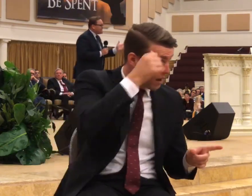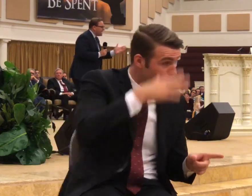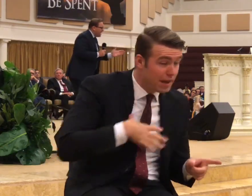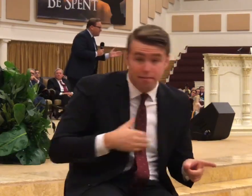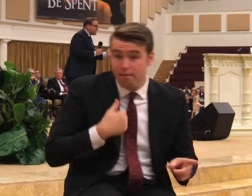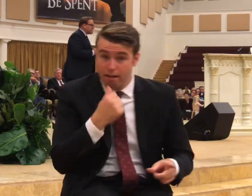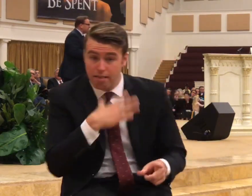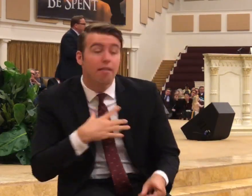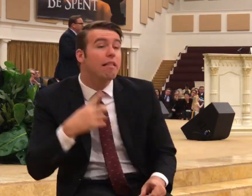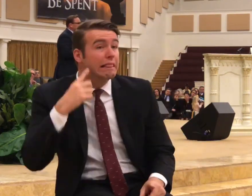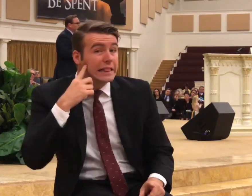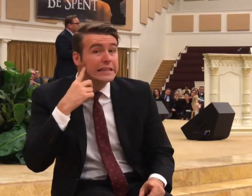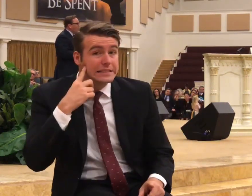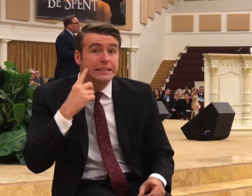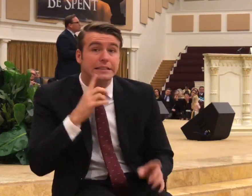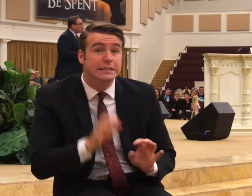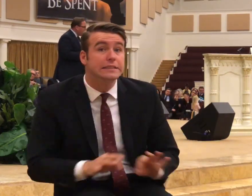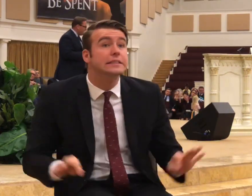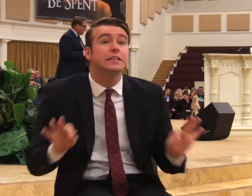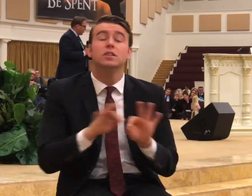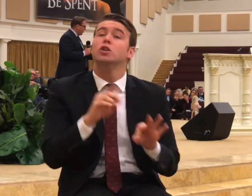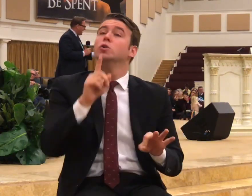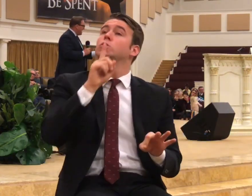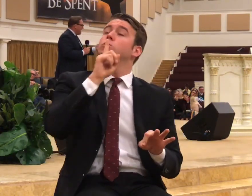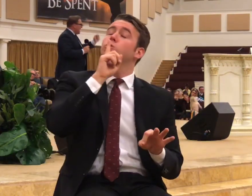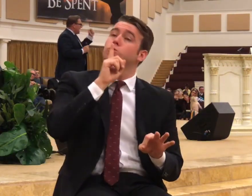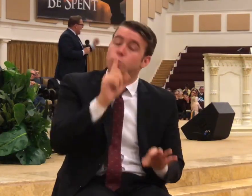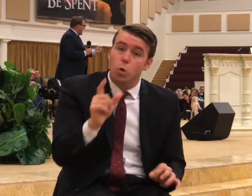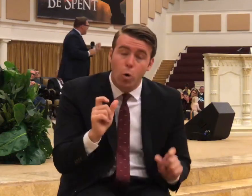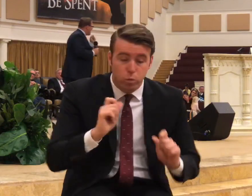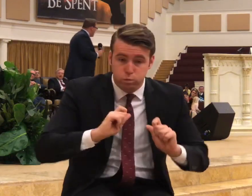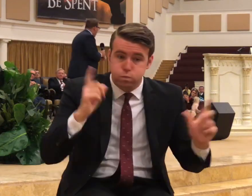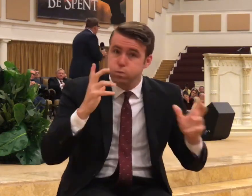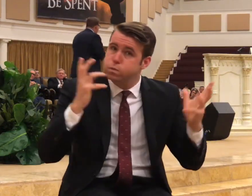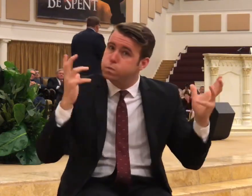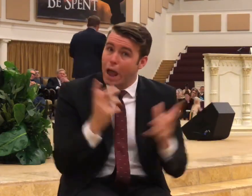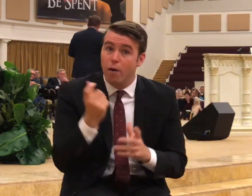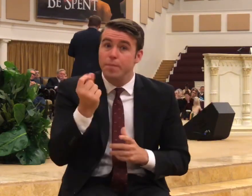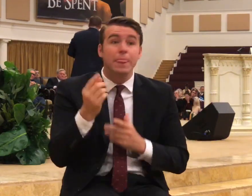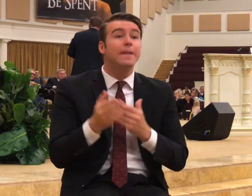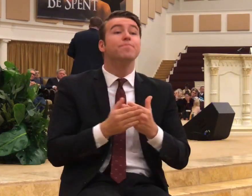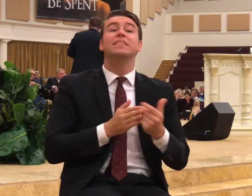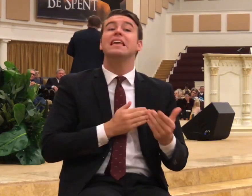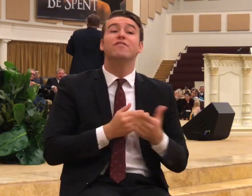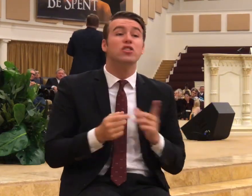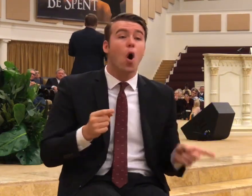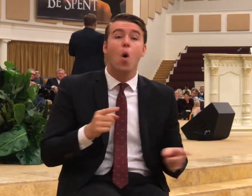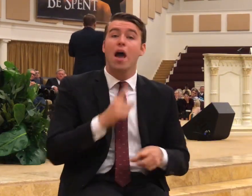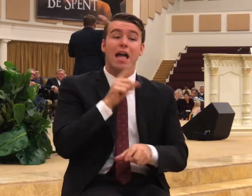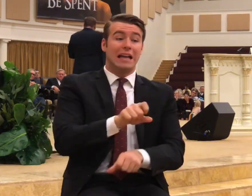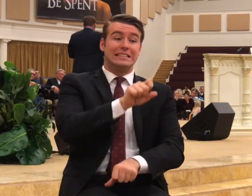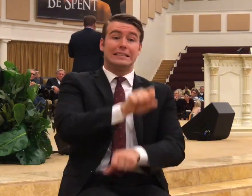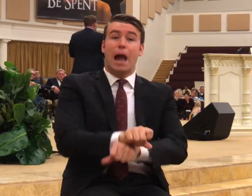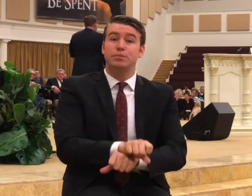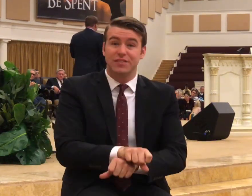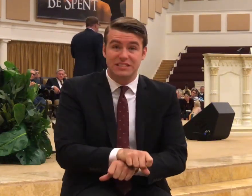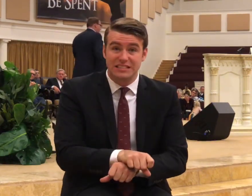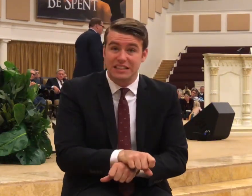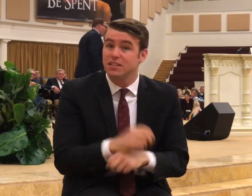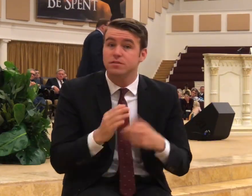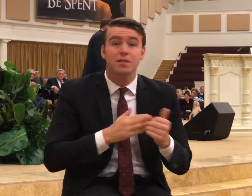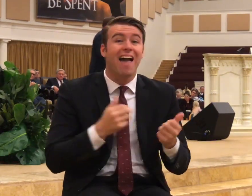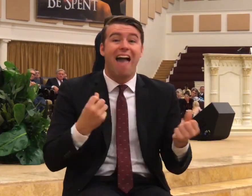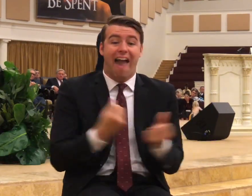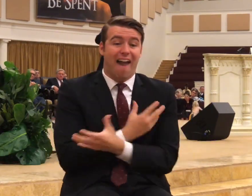ladies, listen. This is so revelatory. Even though he's in captivity, even though everything has